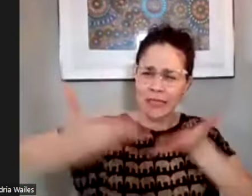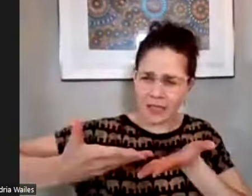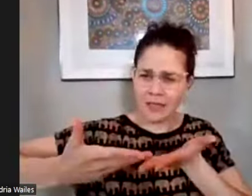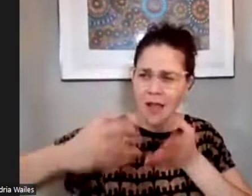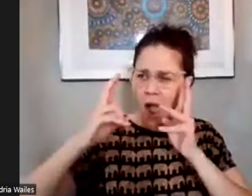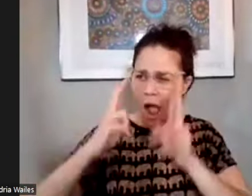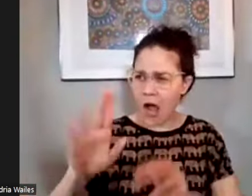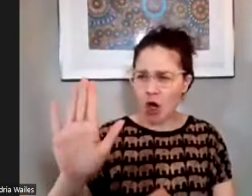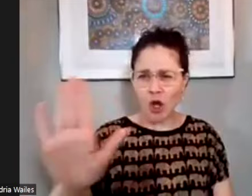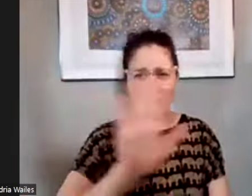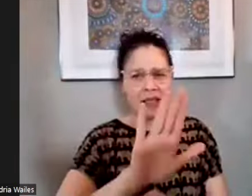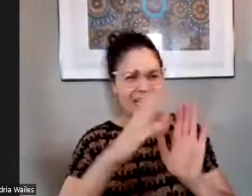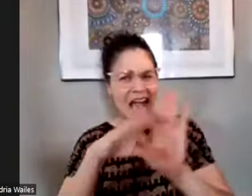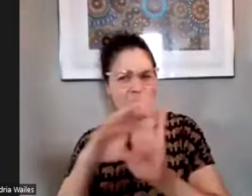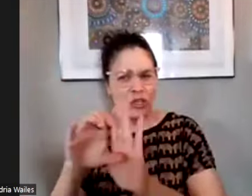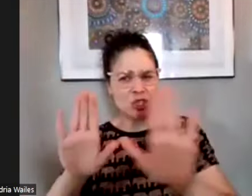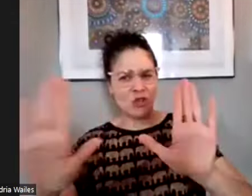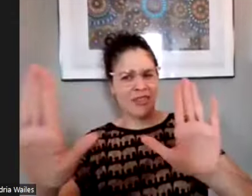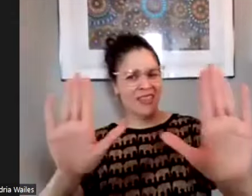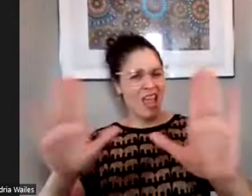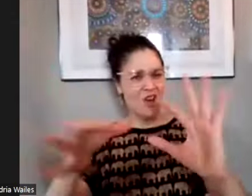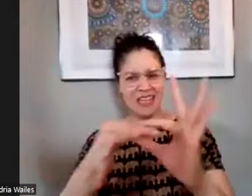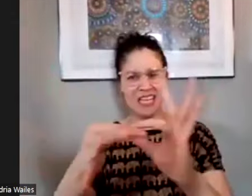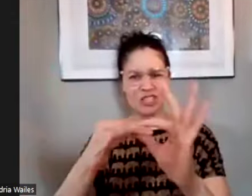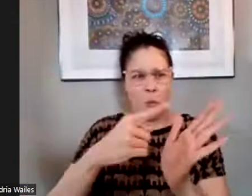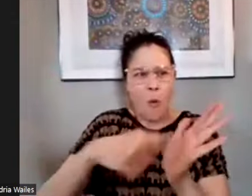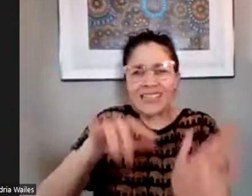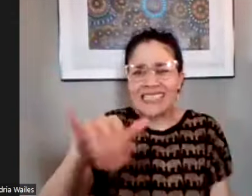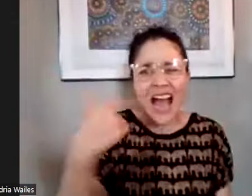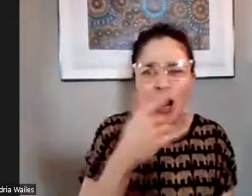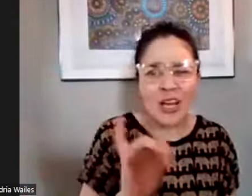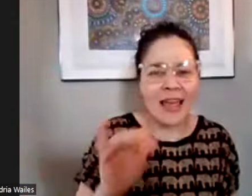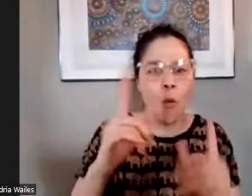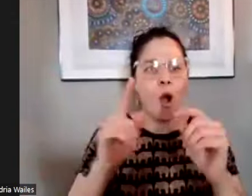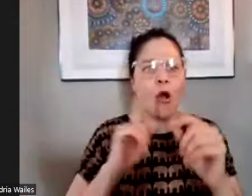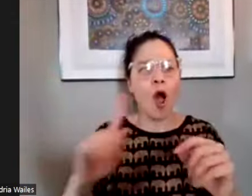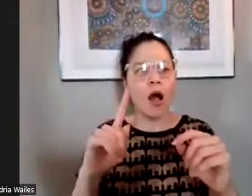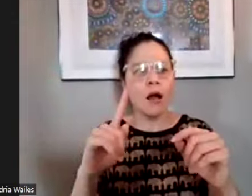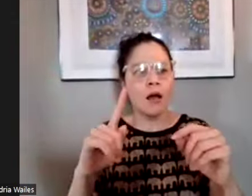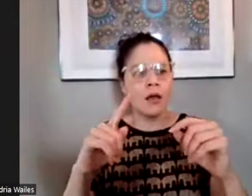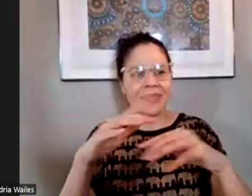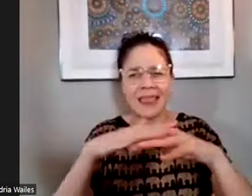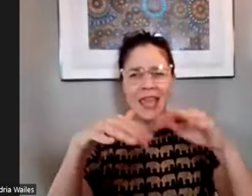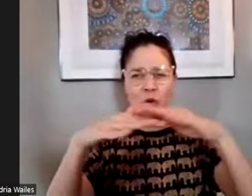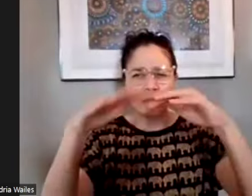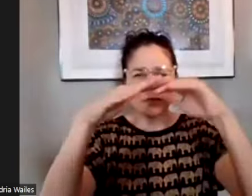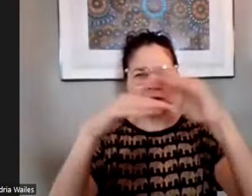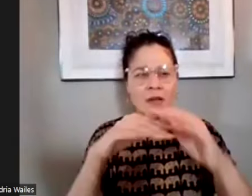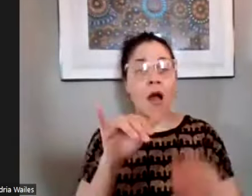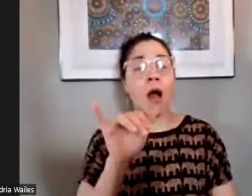American Sign Language. We have to think about how to honor the characters, how to honor their relationships, identify what that relationship looks